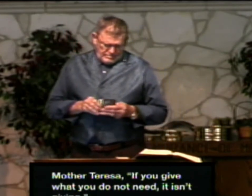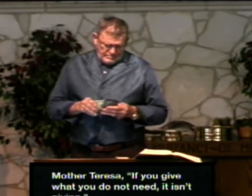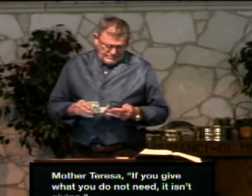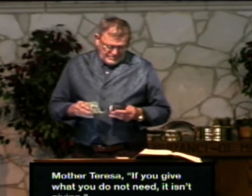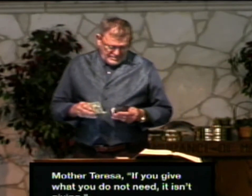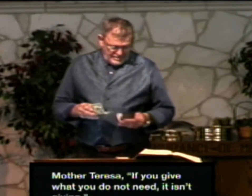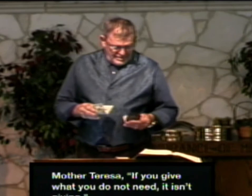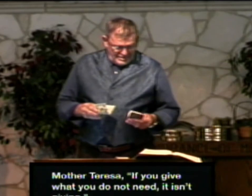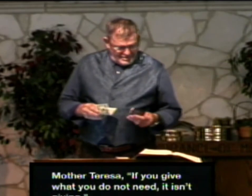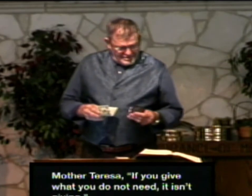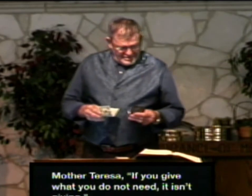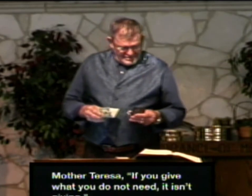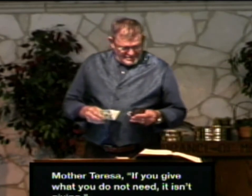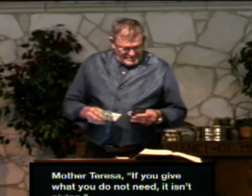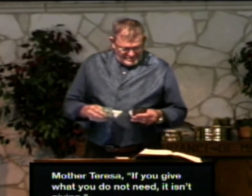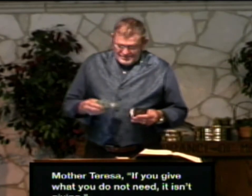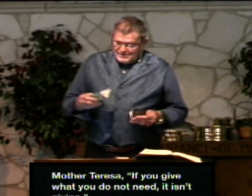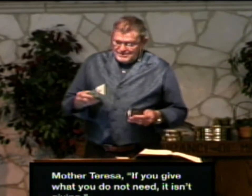Whoa.